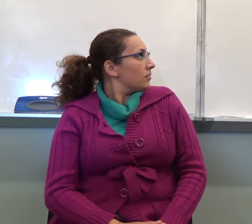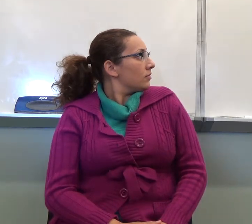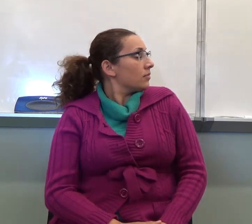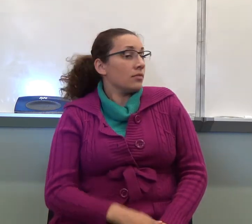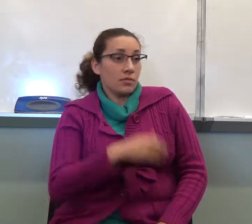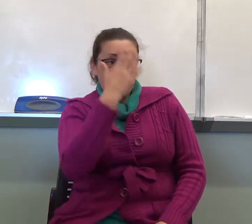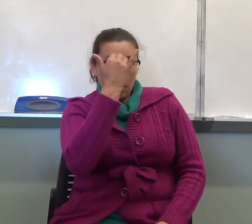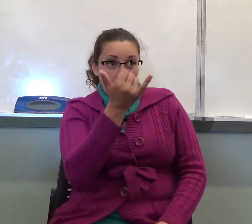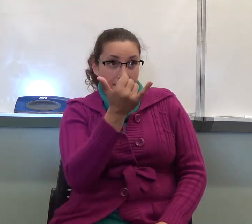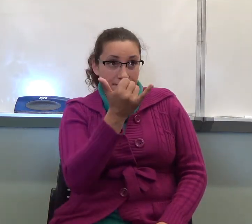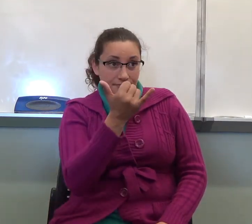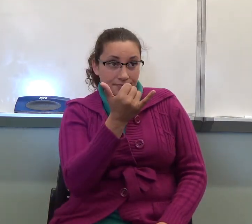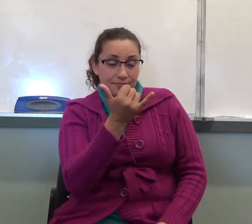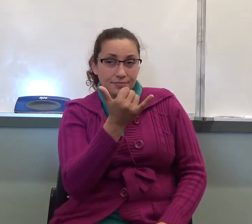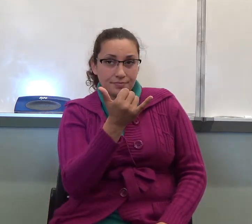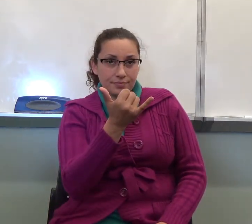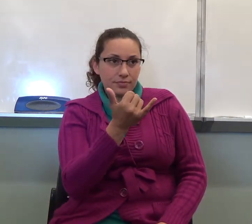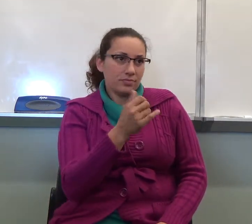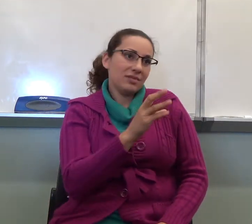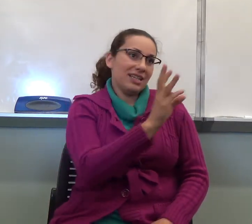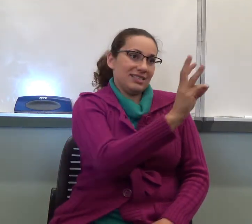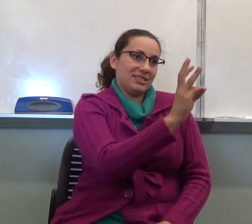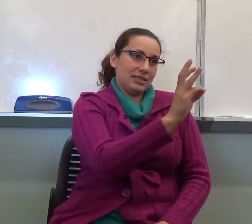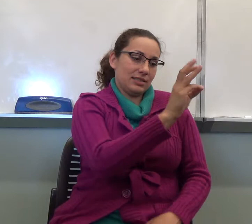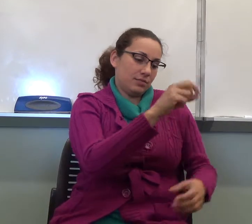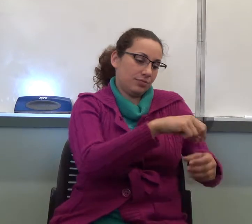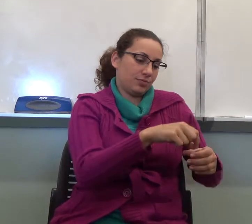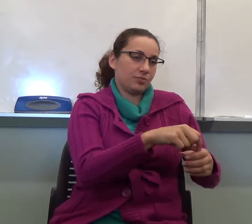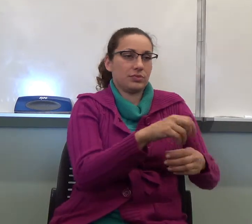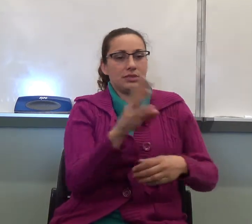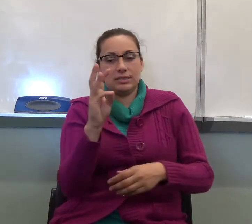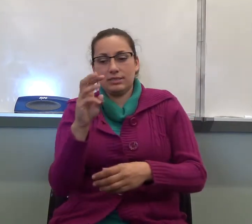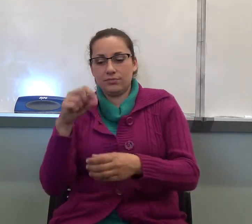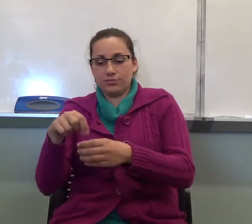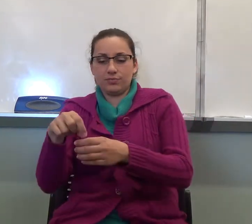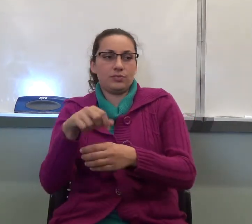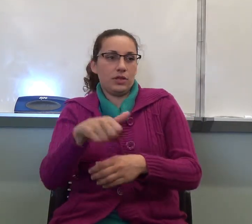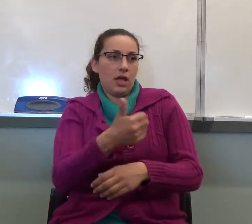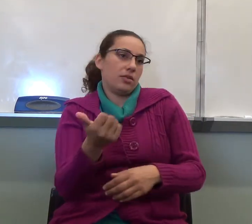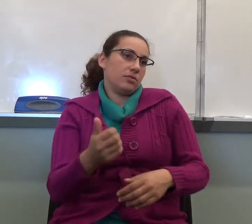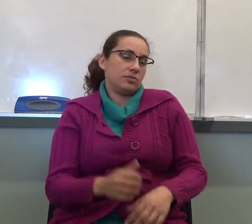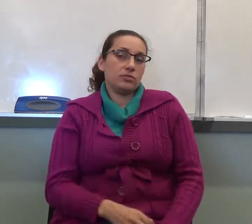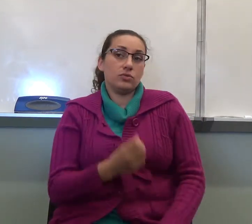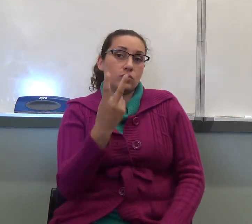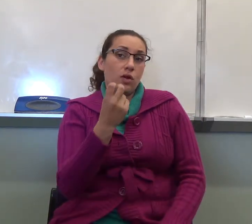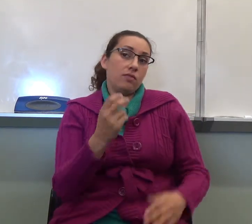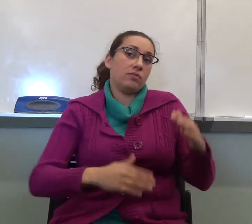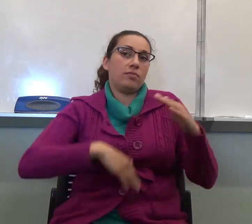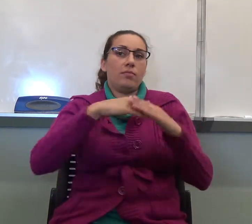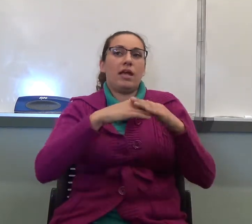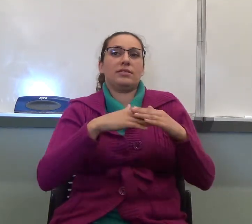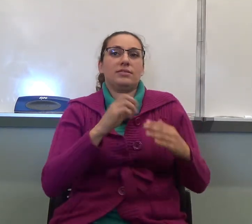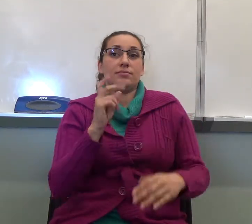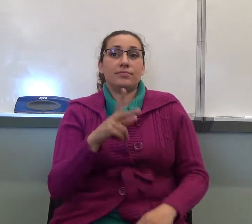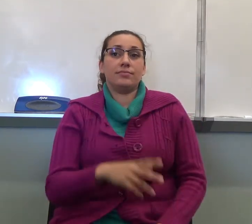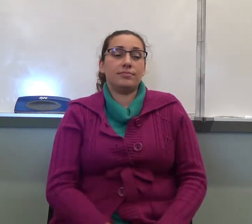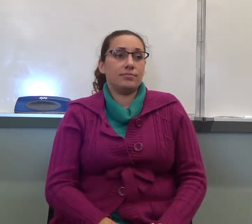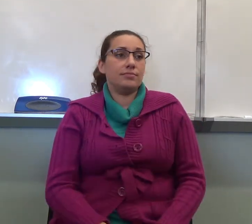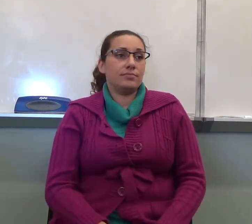Because this would be 6 dots on one and 6 dots on the other. That's as high as you could go, right? Okay. So this is the class on Las